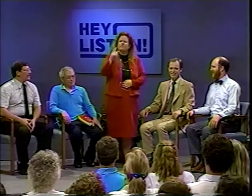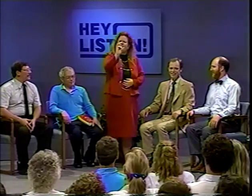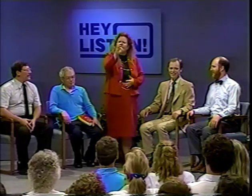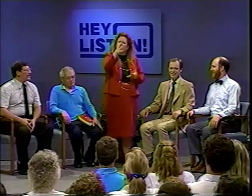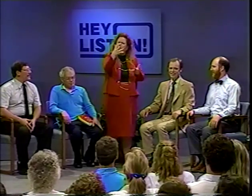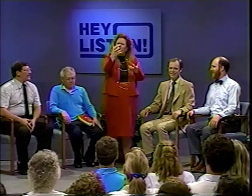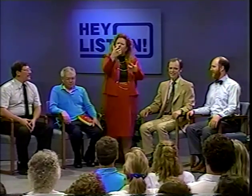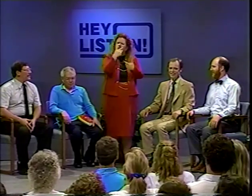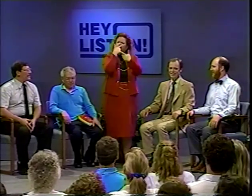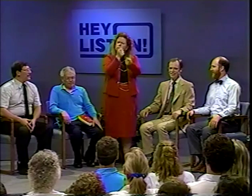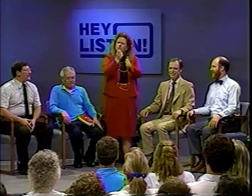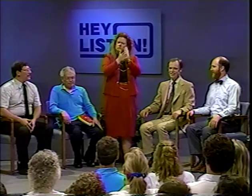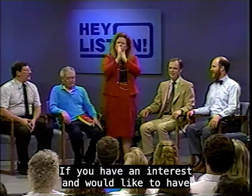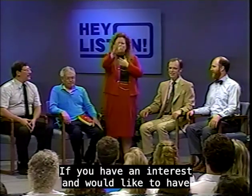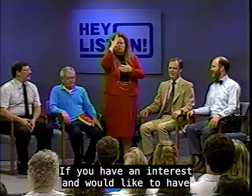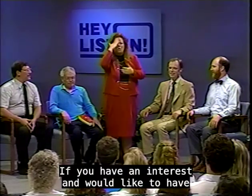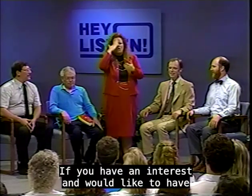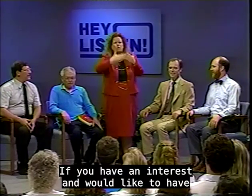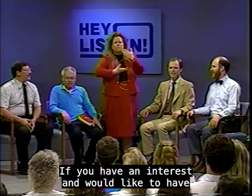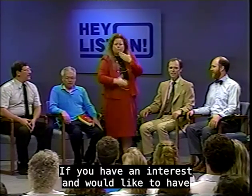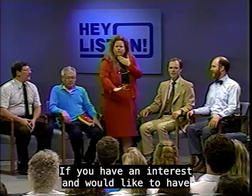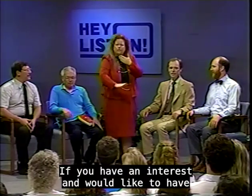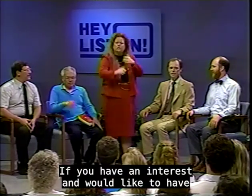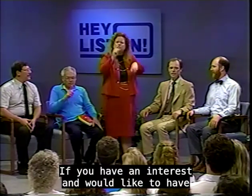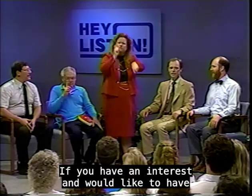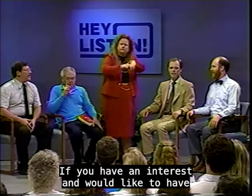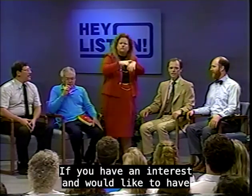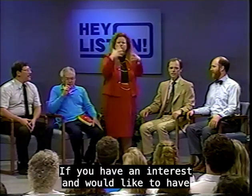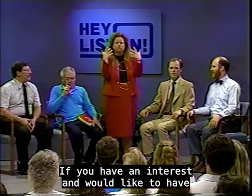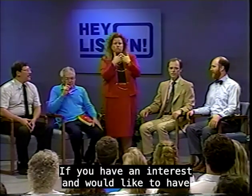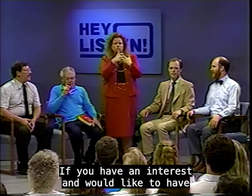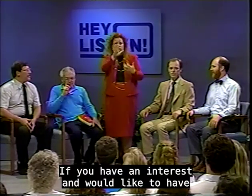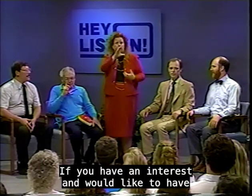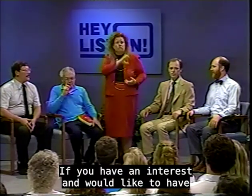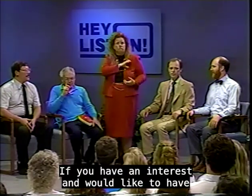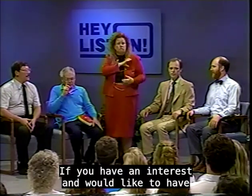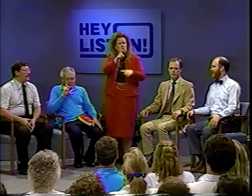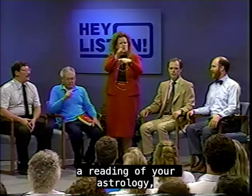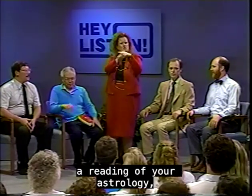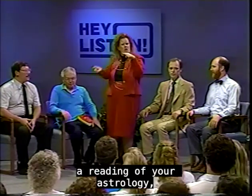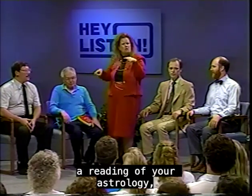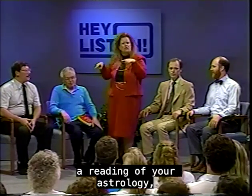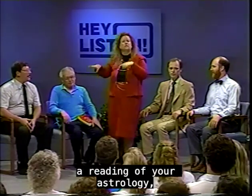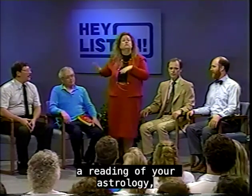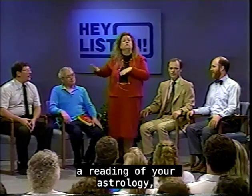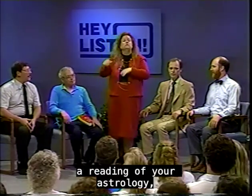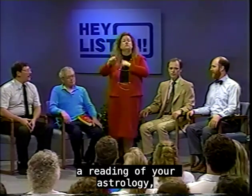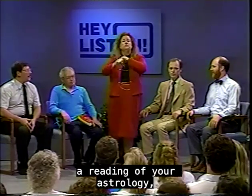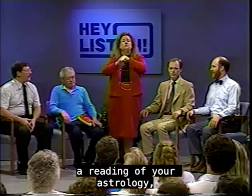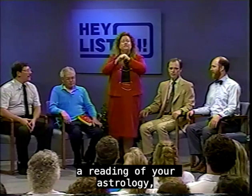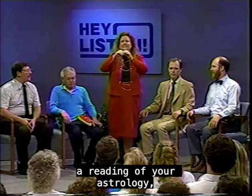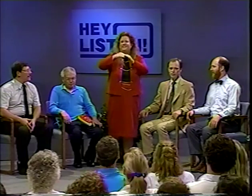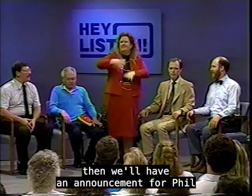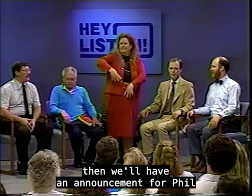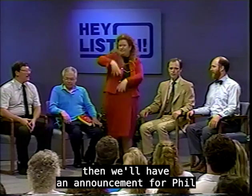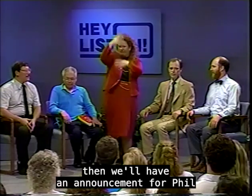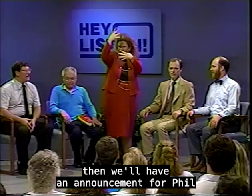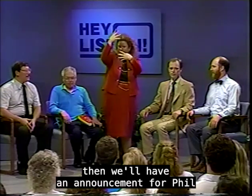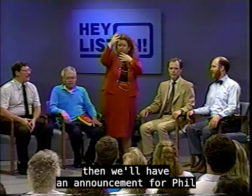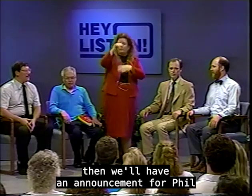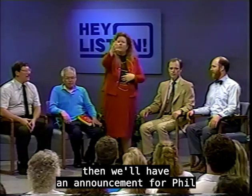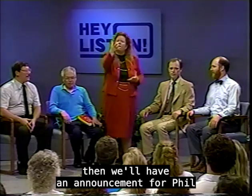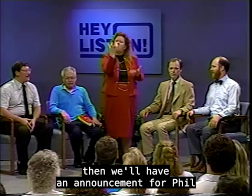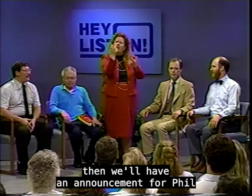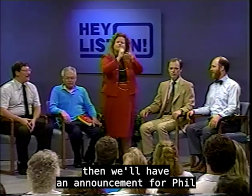you. If you have an interest and would like to have a reading of your astrology,